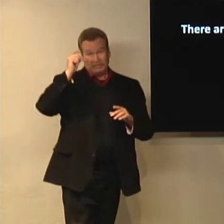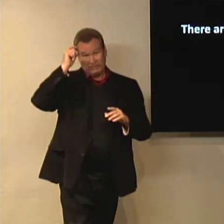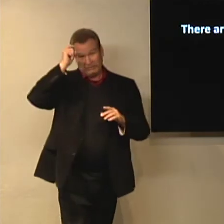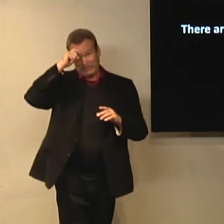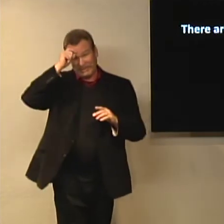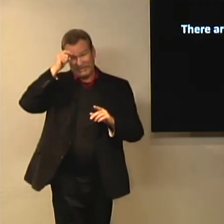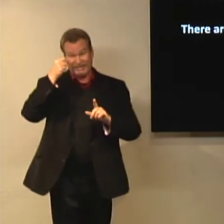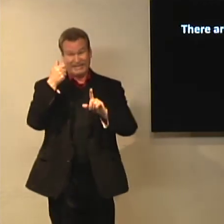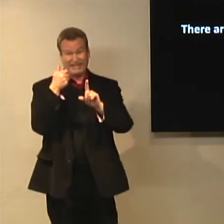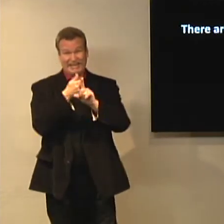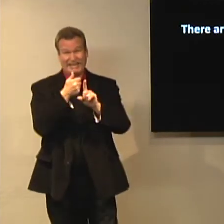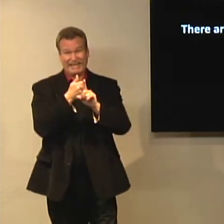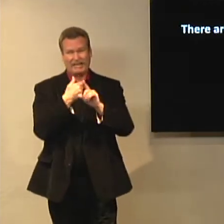different kinds of wisdom.